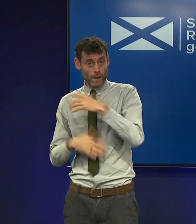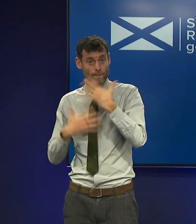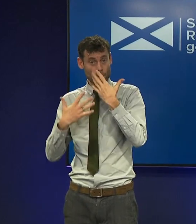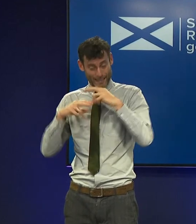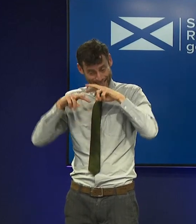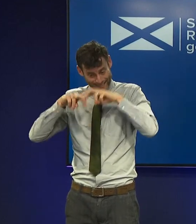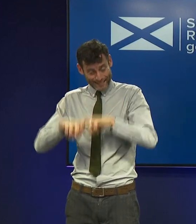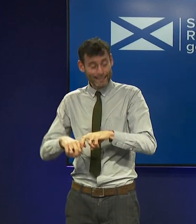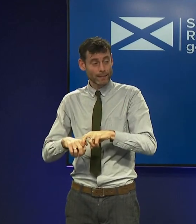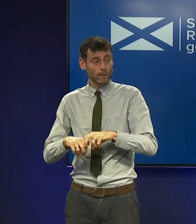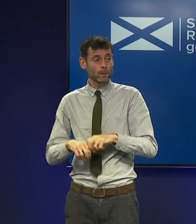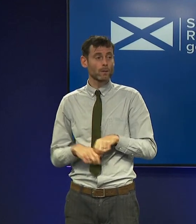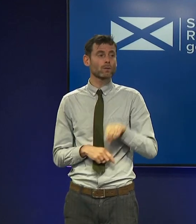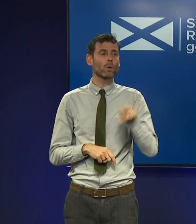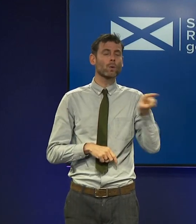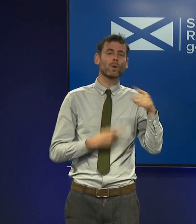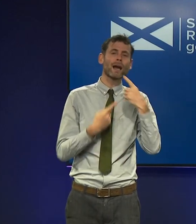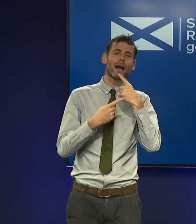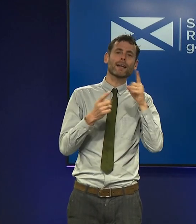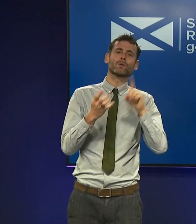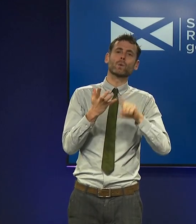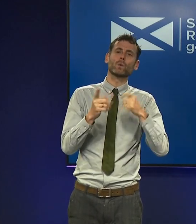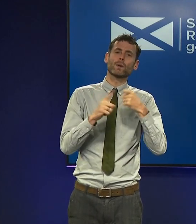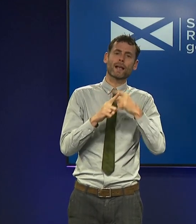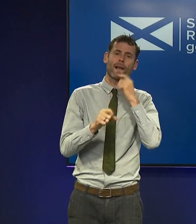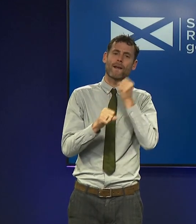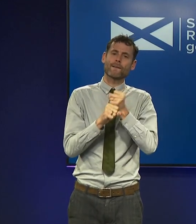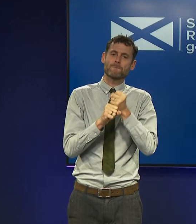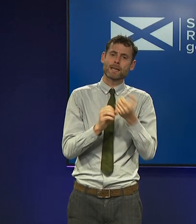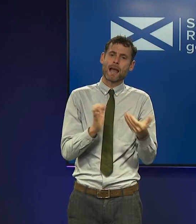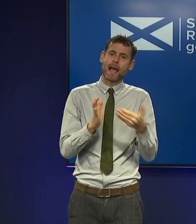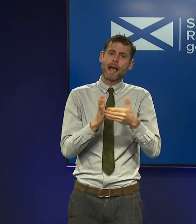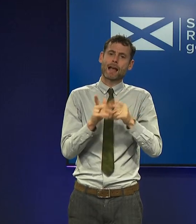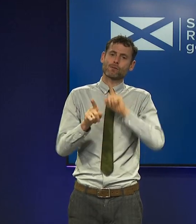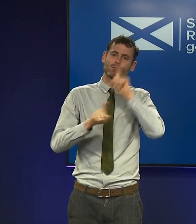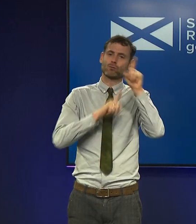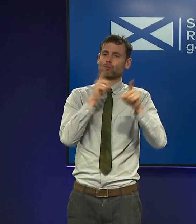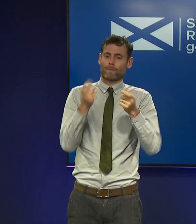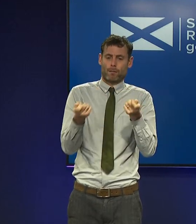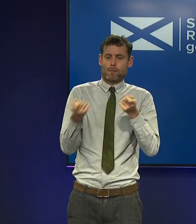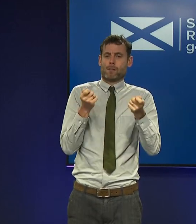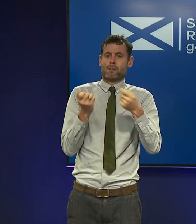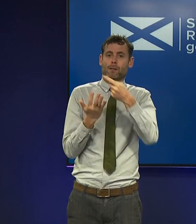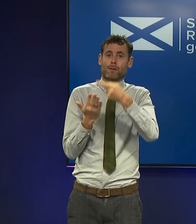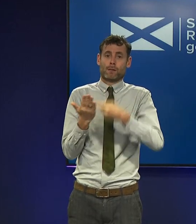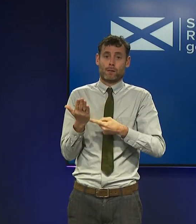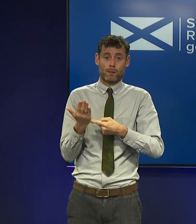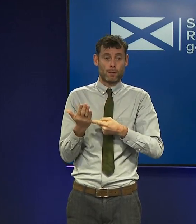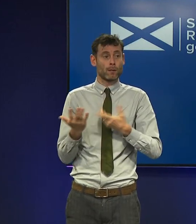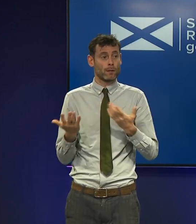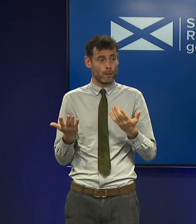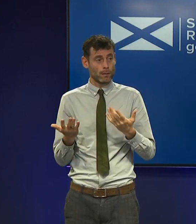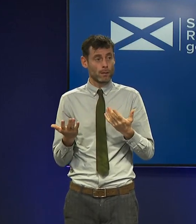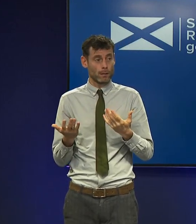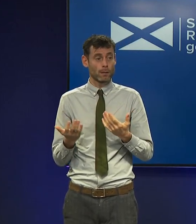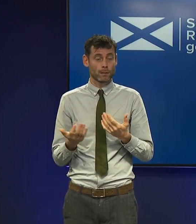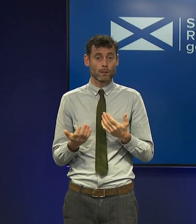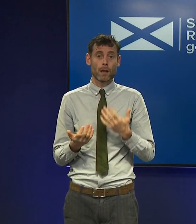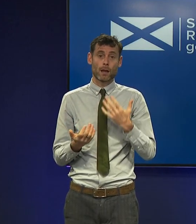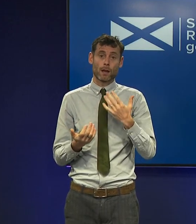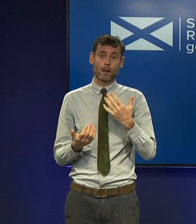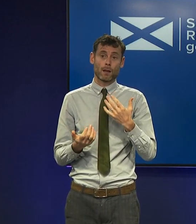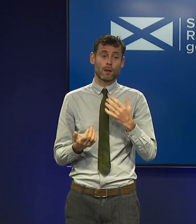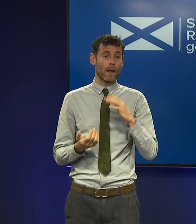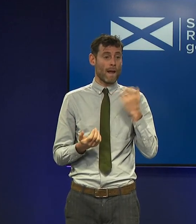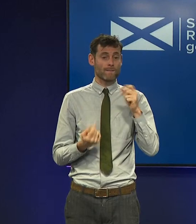your announcement here that you're asking the UK government to tougher travel restrictions, it's already, you'll be unsurprised to hear, drawn some criticism from